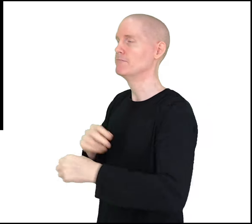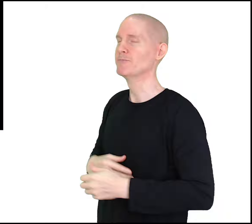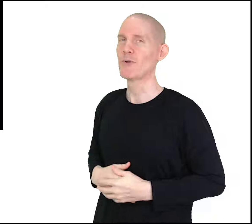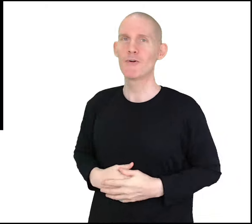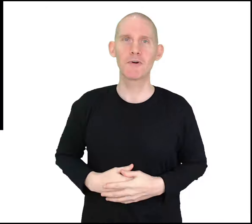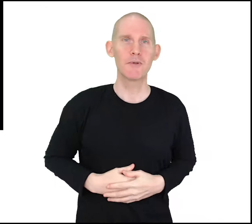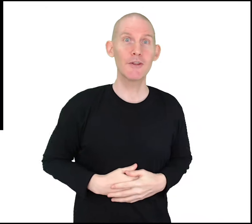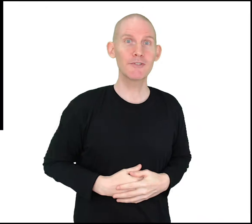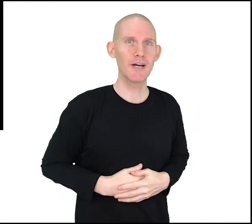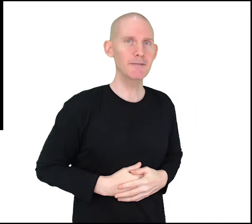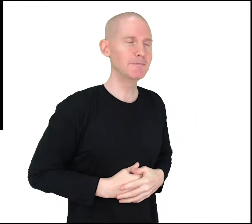From the other side.